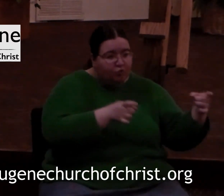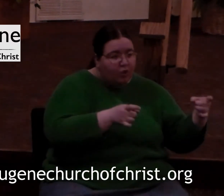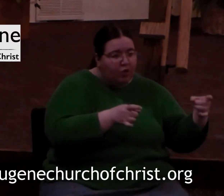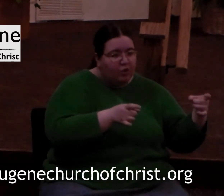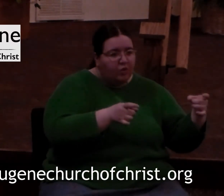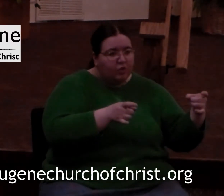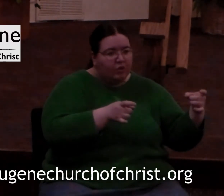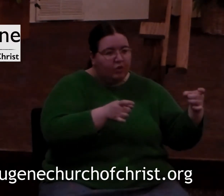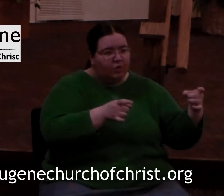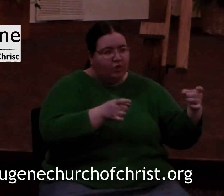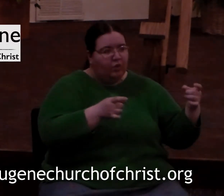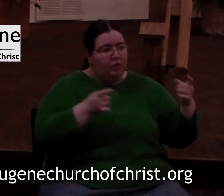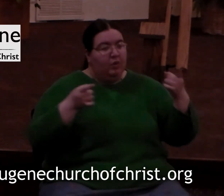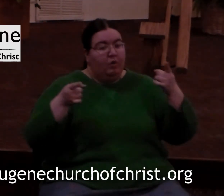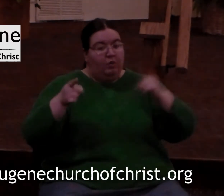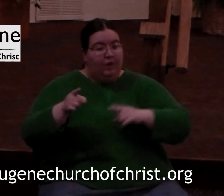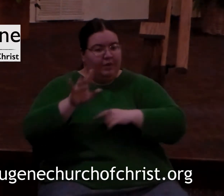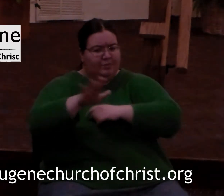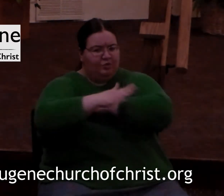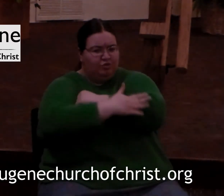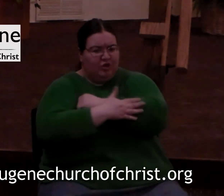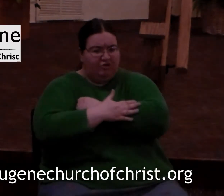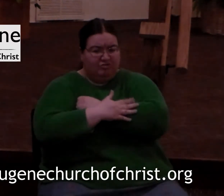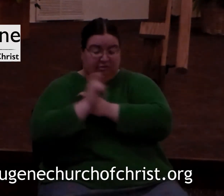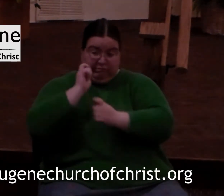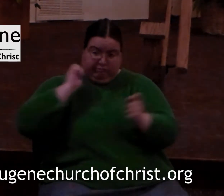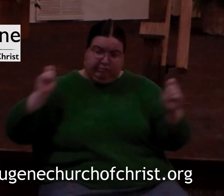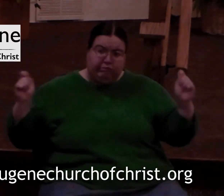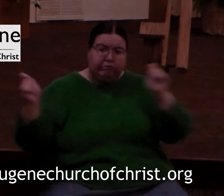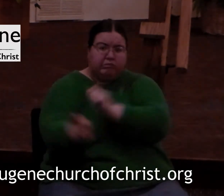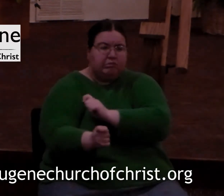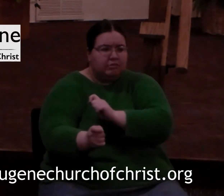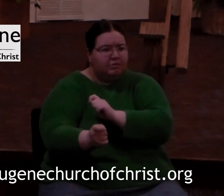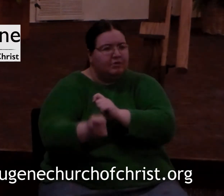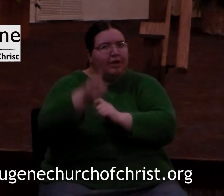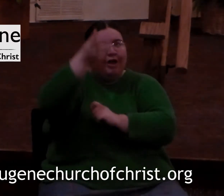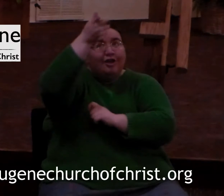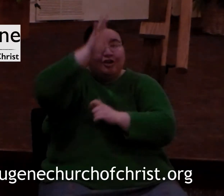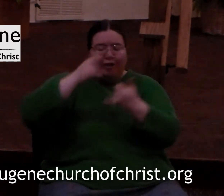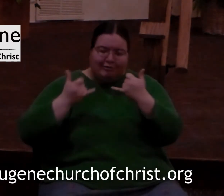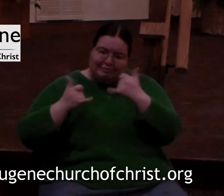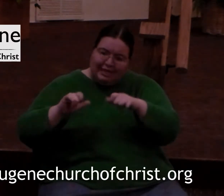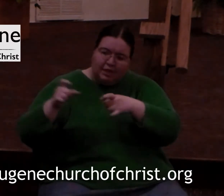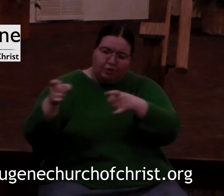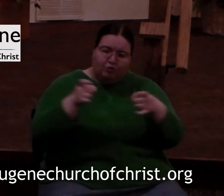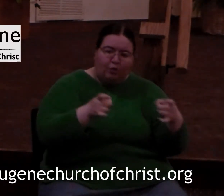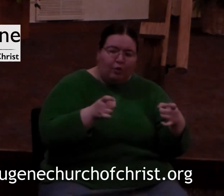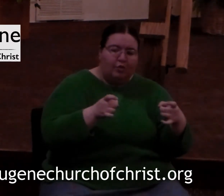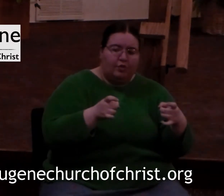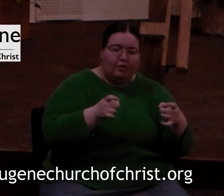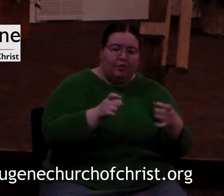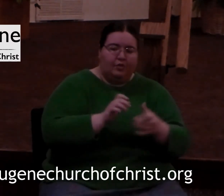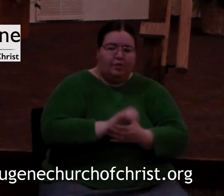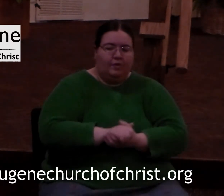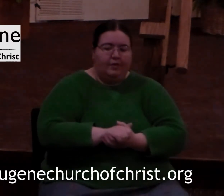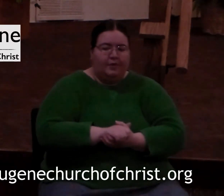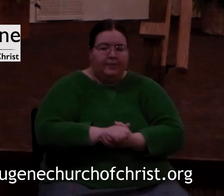childhood, God is in control. When we look like crazy people when it comes to things like race and injustice, God